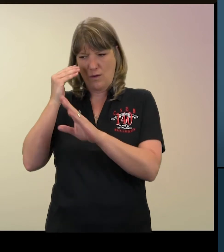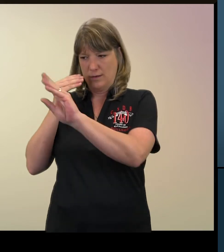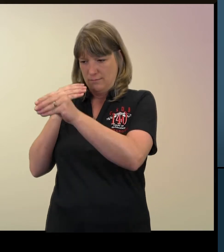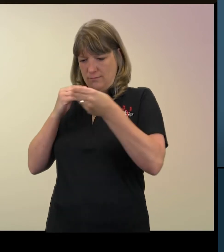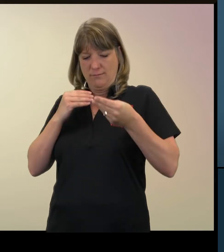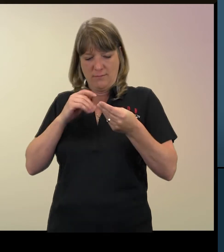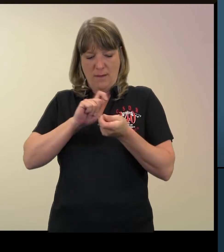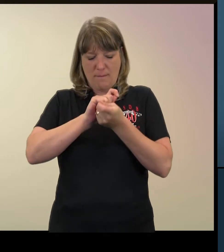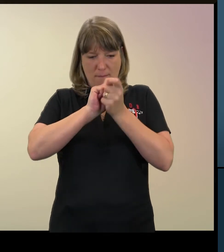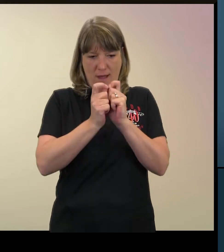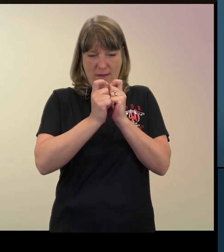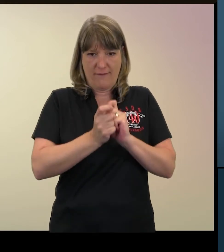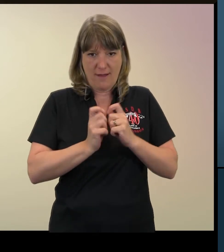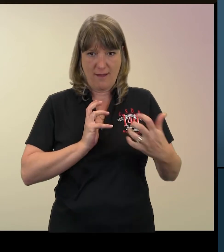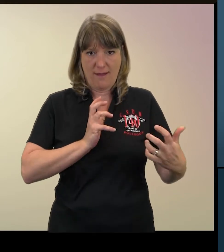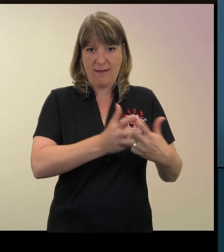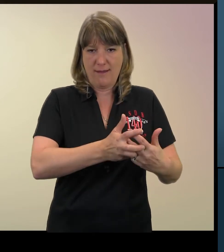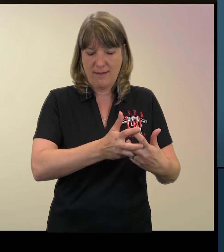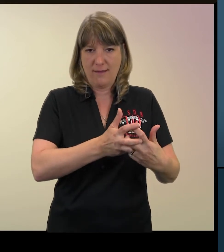how to modify